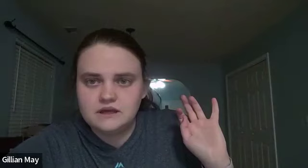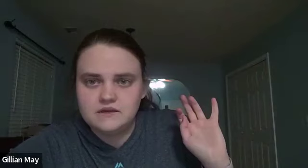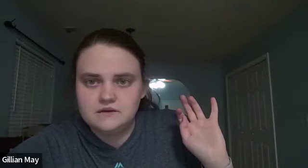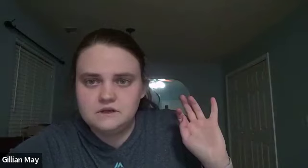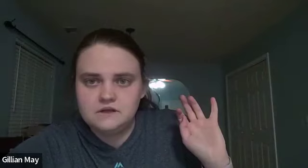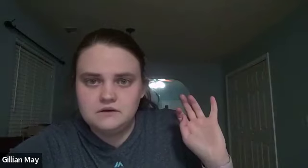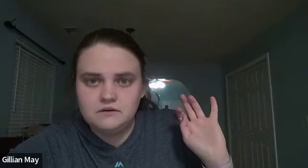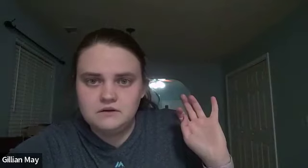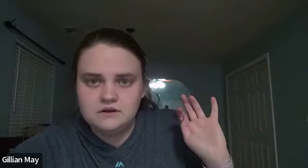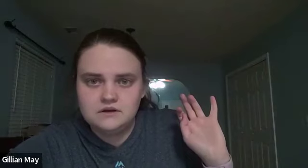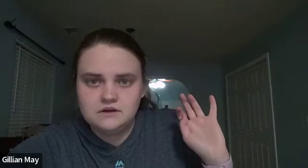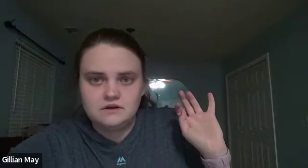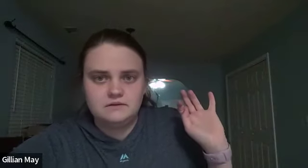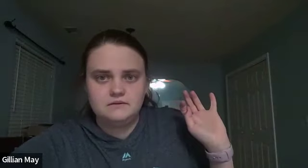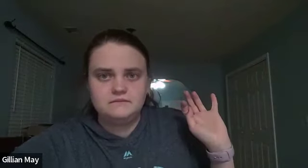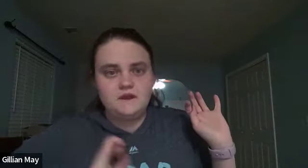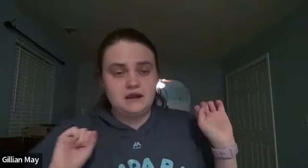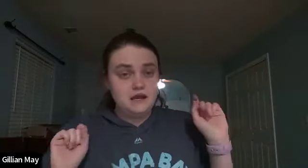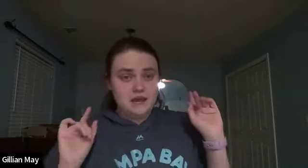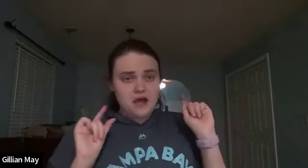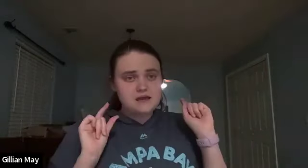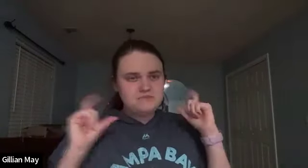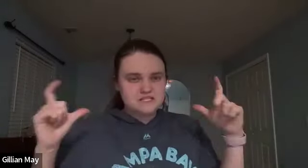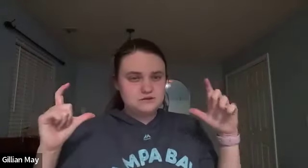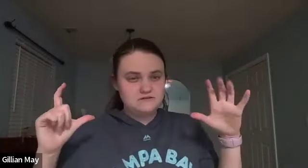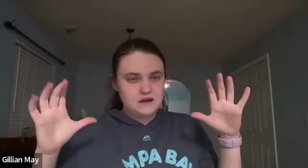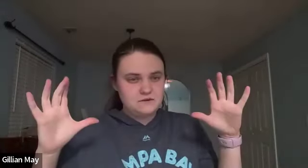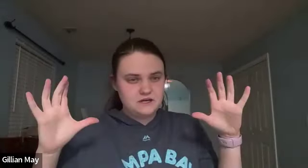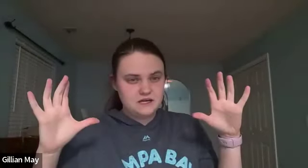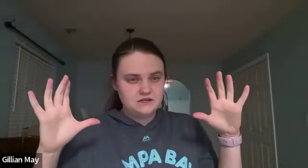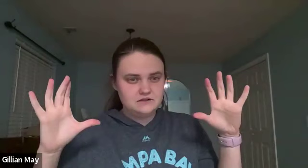Okay, there we go. All right, am I big screen for everybody?